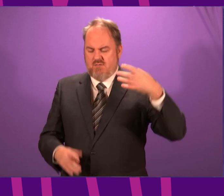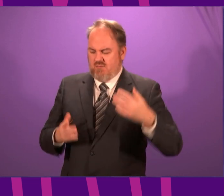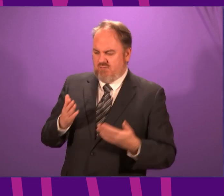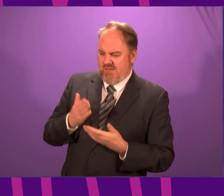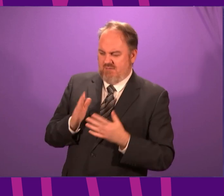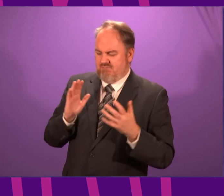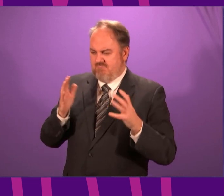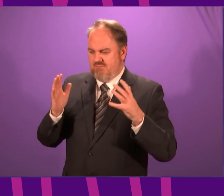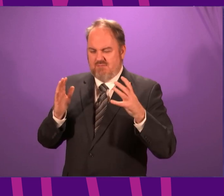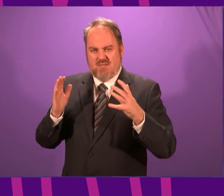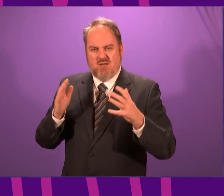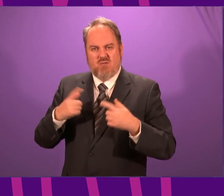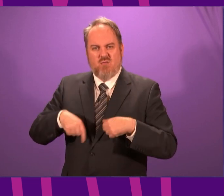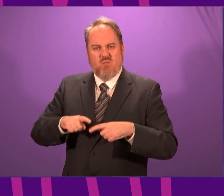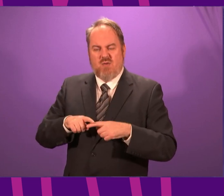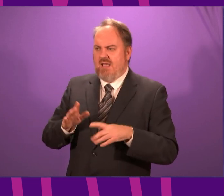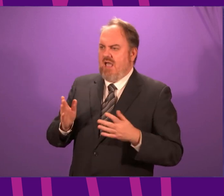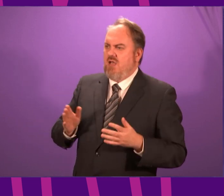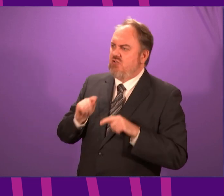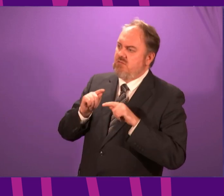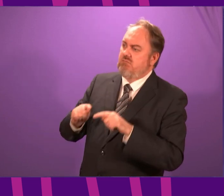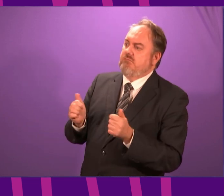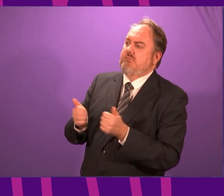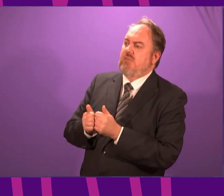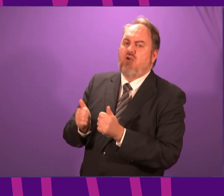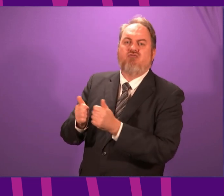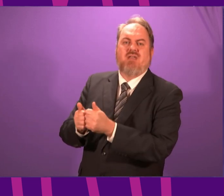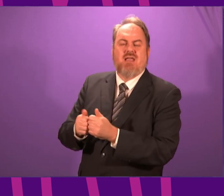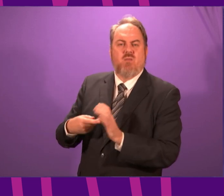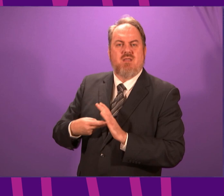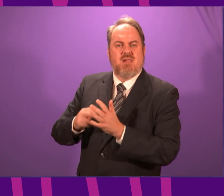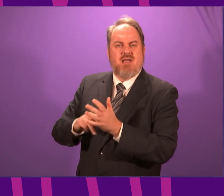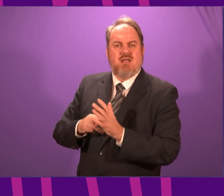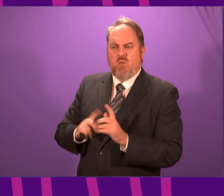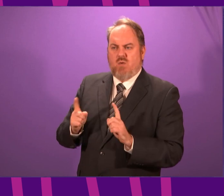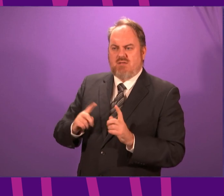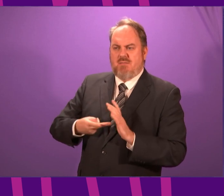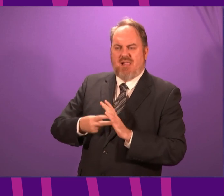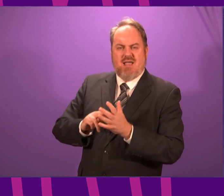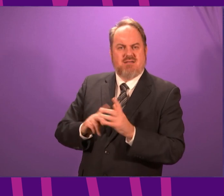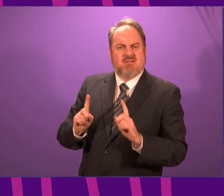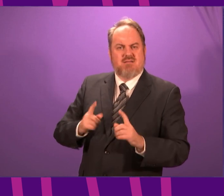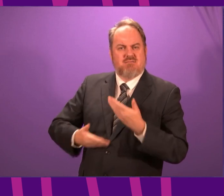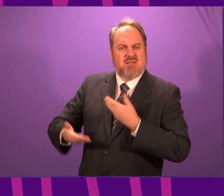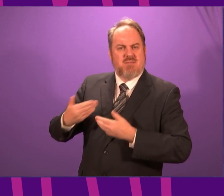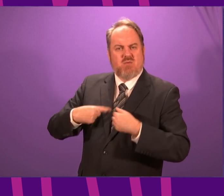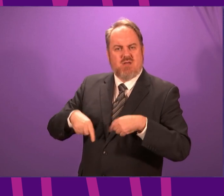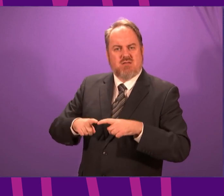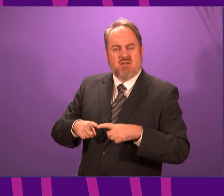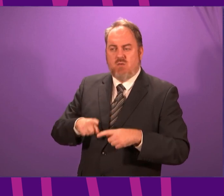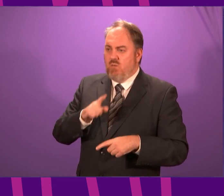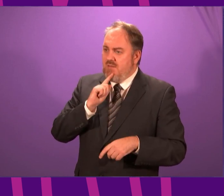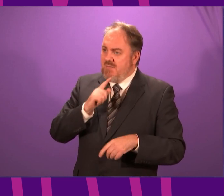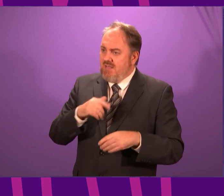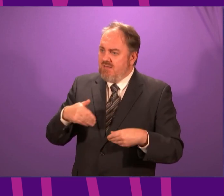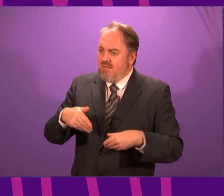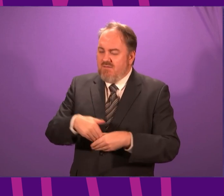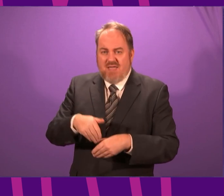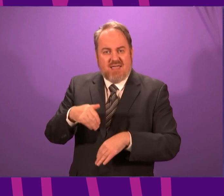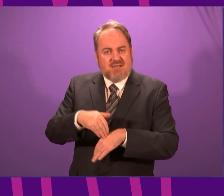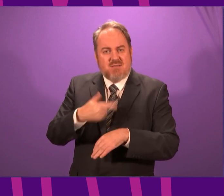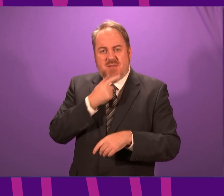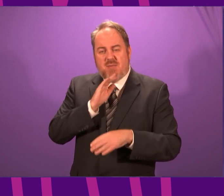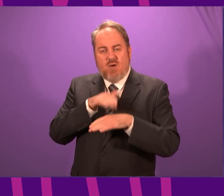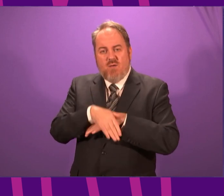means we are merely observers. What are the indicators going to be for these proposed tiers? Will they include rates for the over-60s, care home